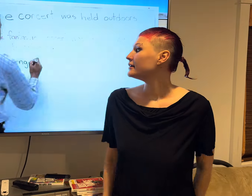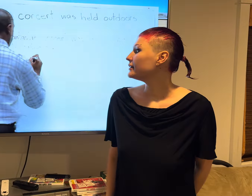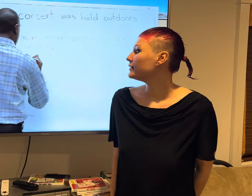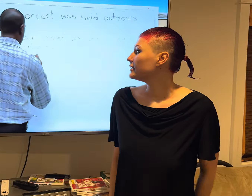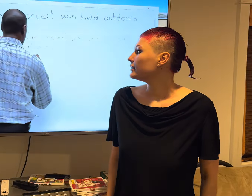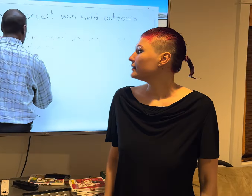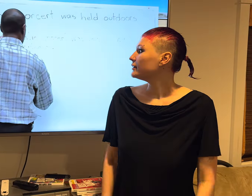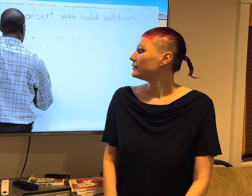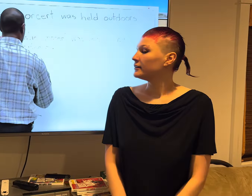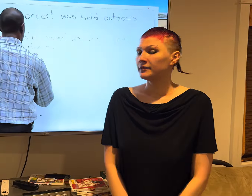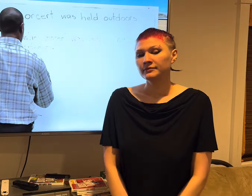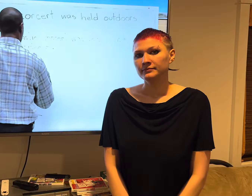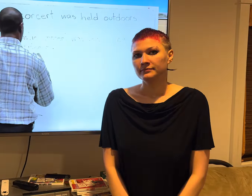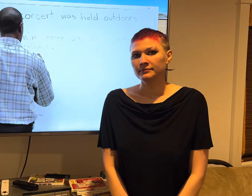Mindless behavior.